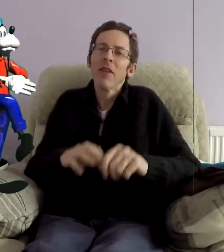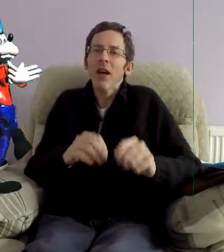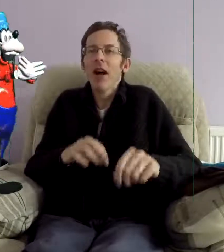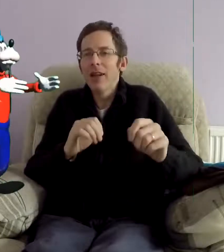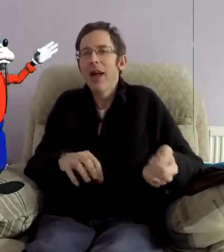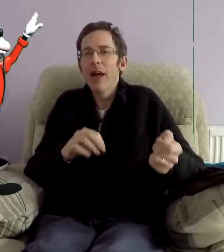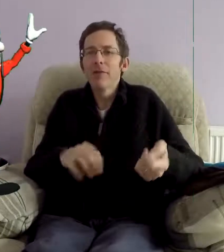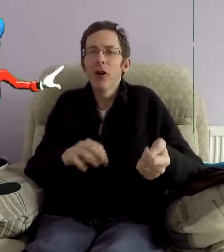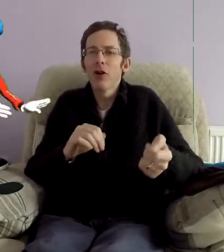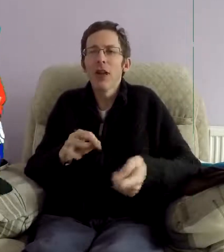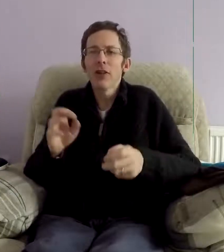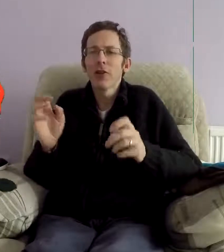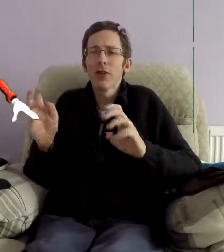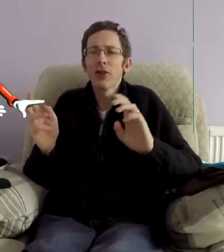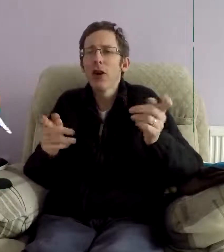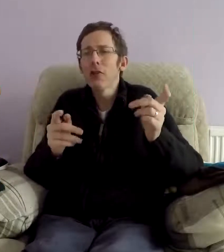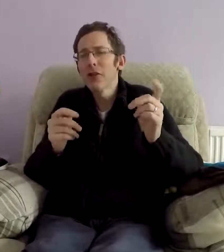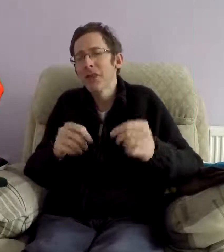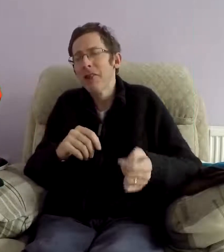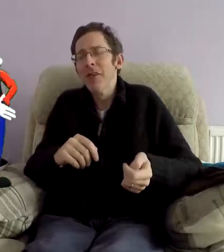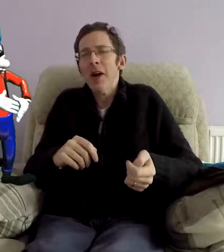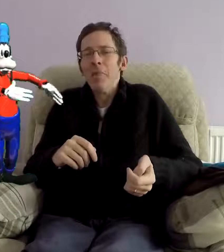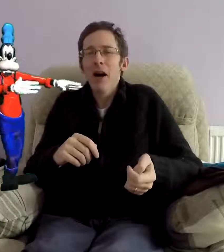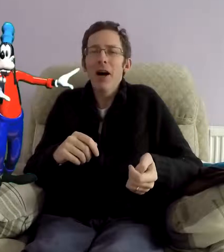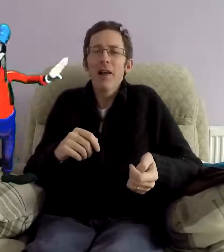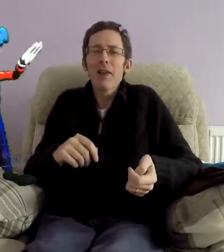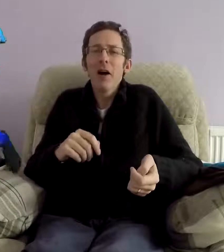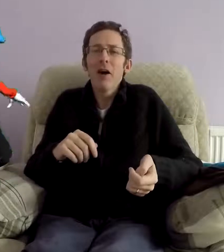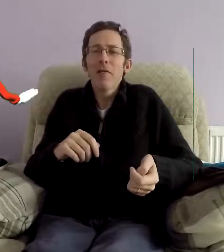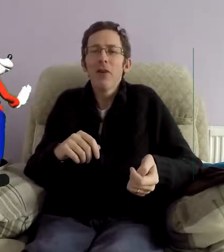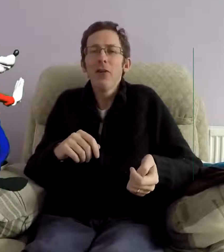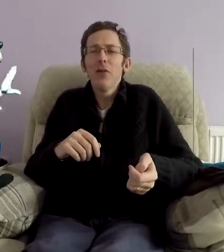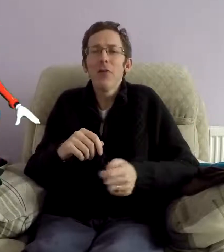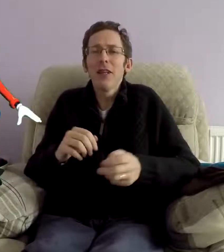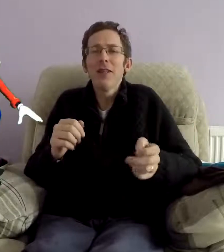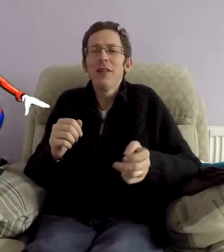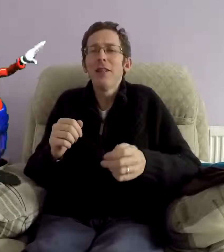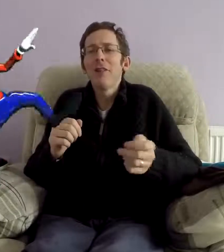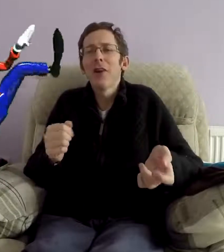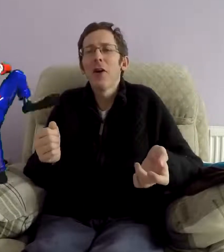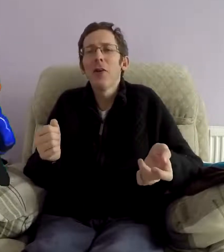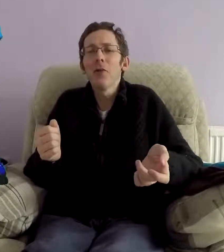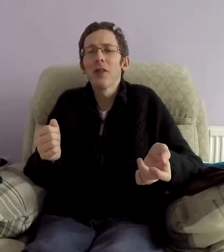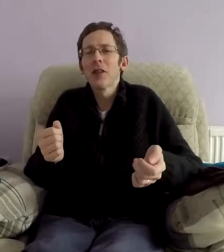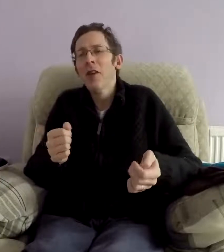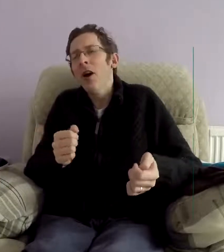I laughed all that of your jokes, my love for you didn't need to coax.